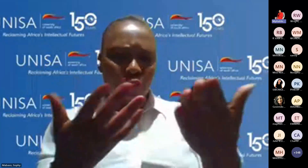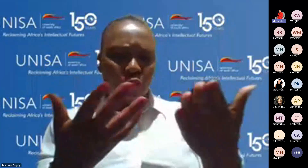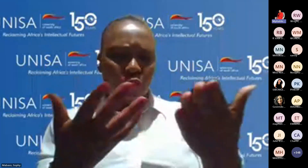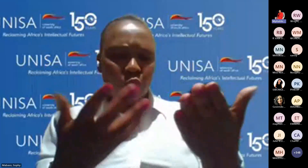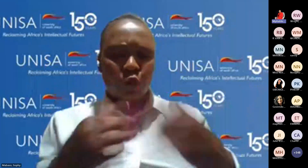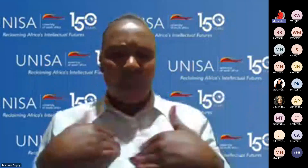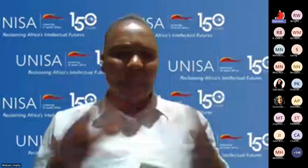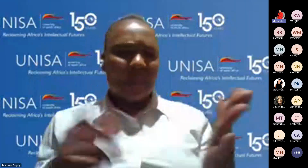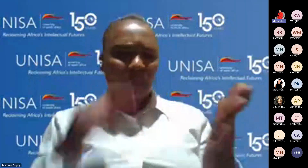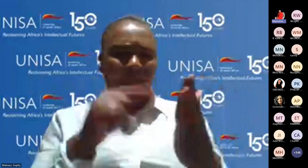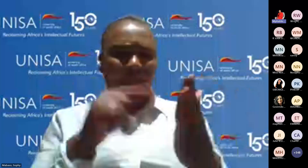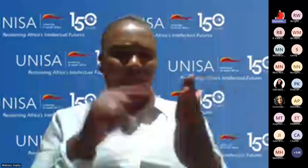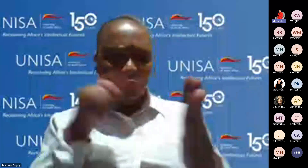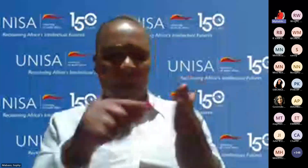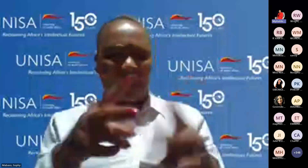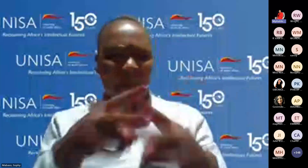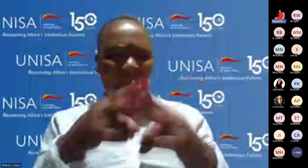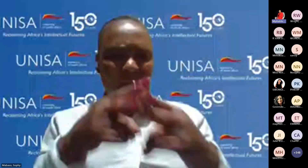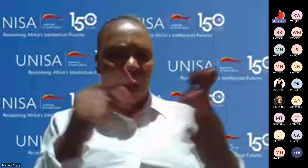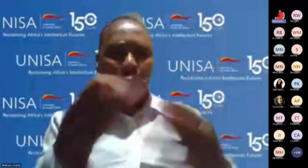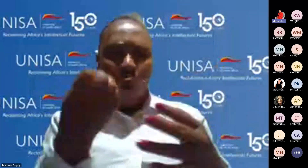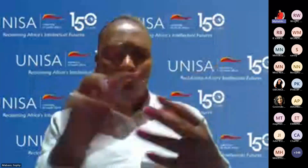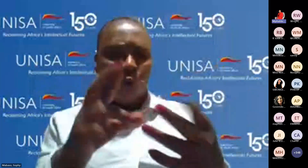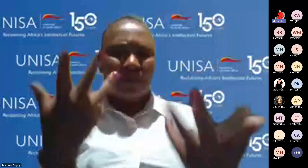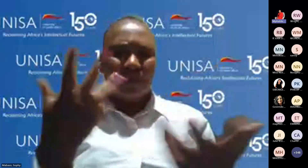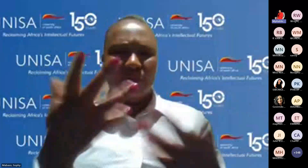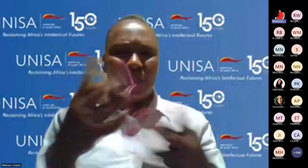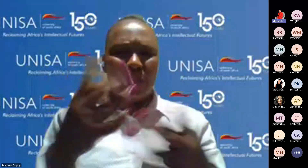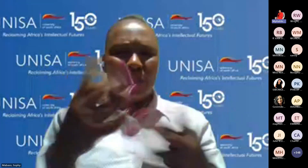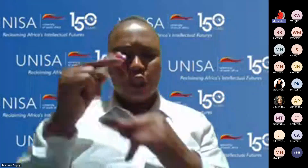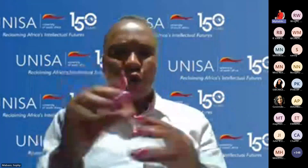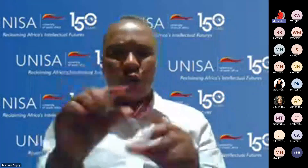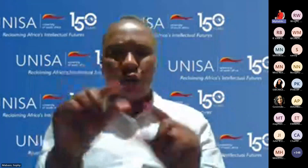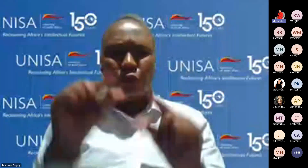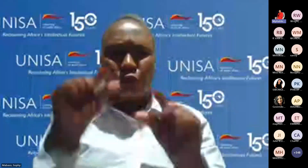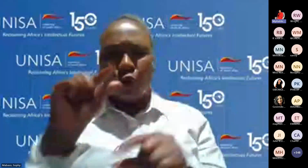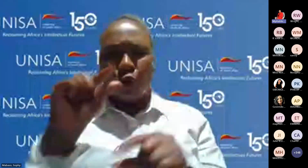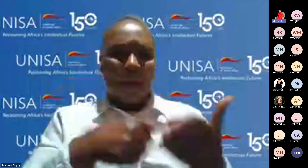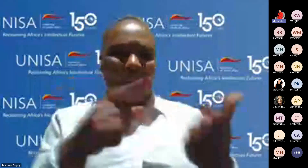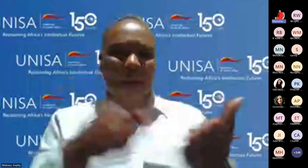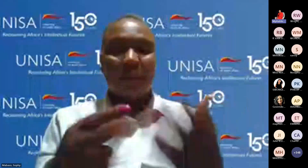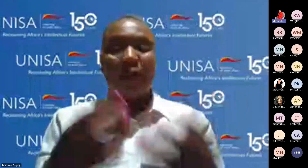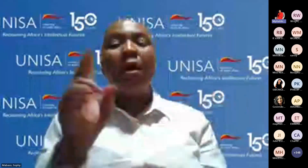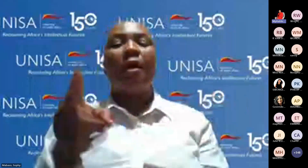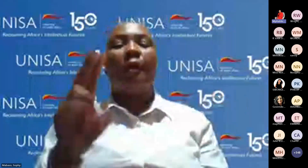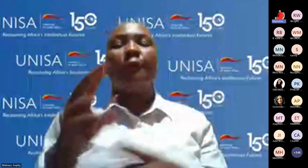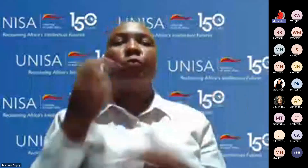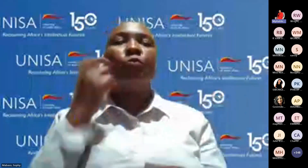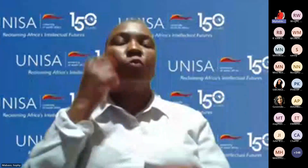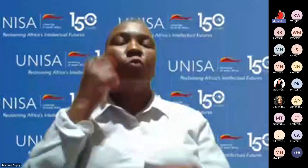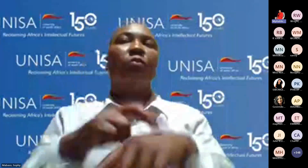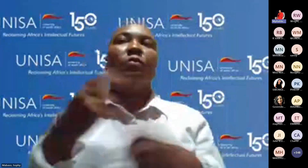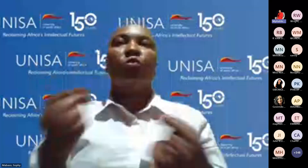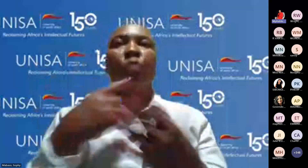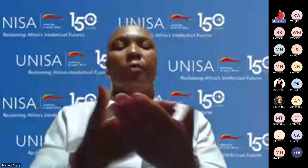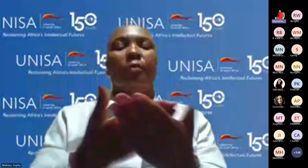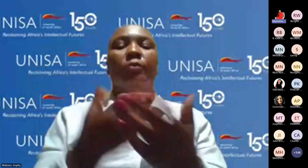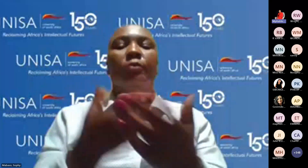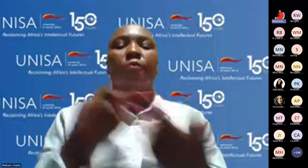start with it, or should I start with the ones with smaller marks? And again, you need to be able